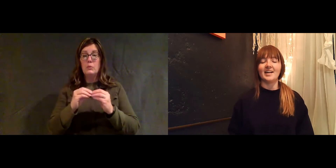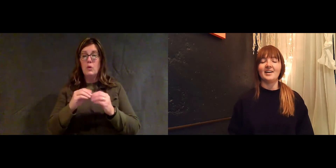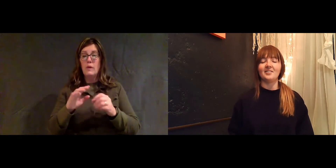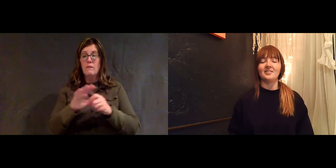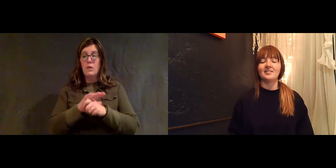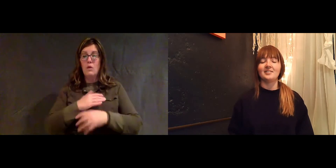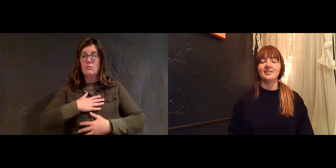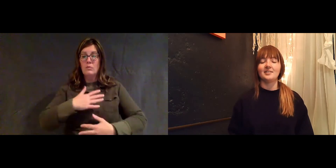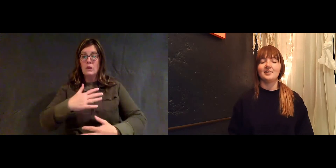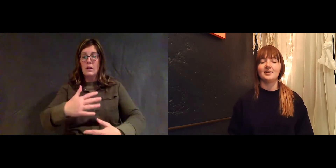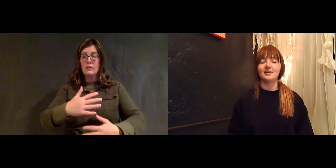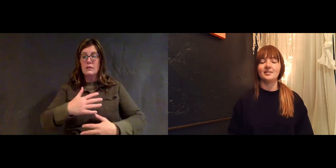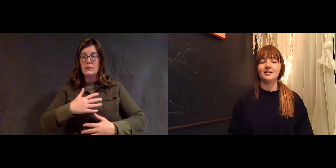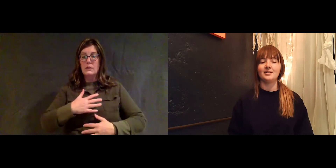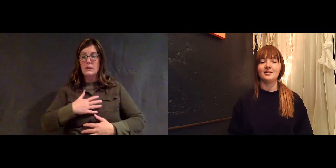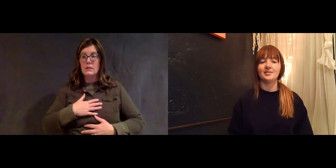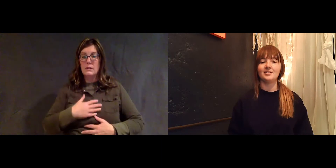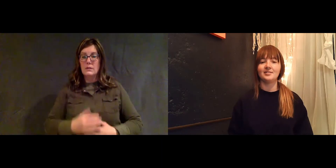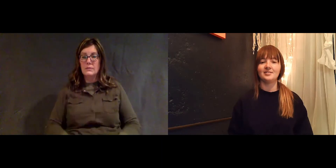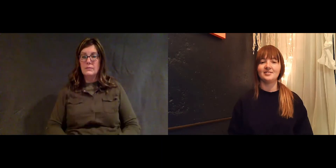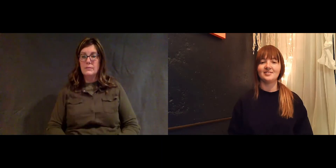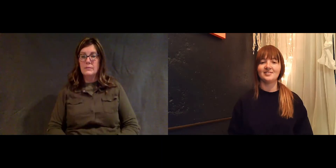Let it out.